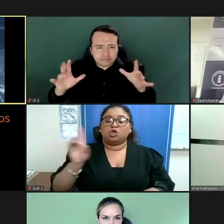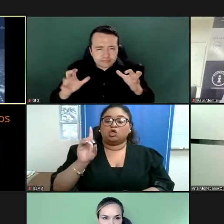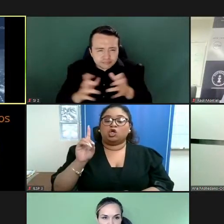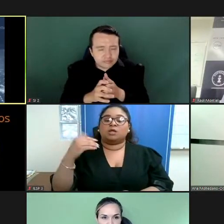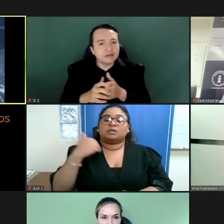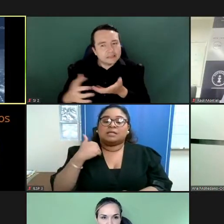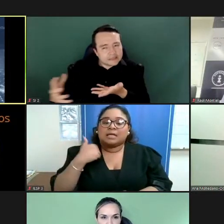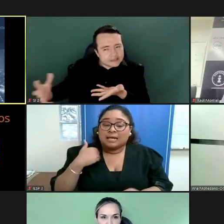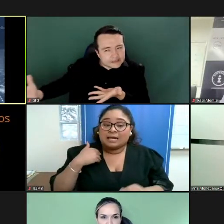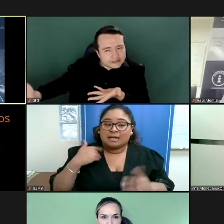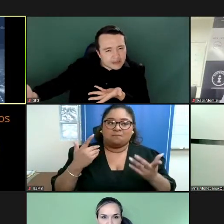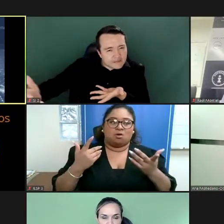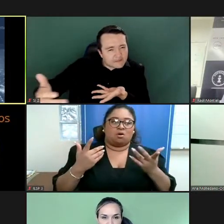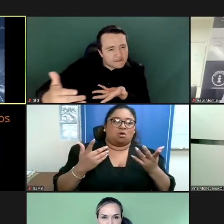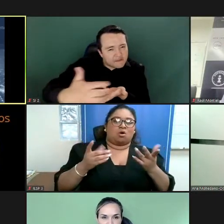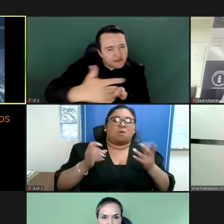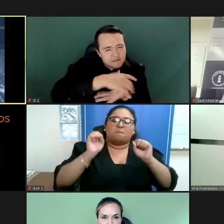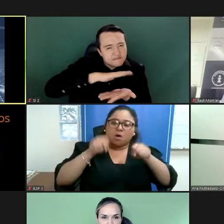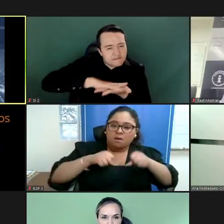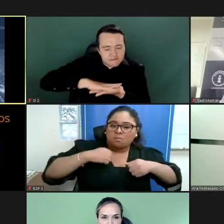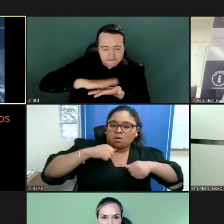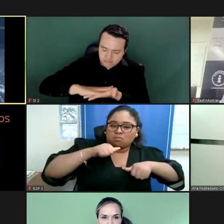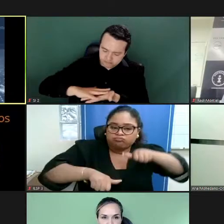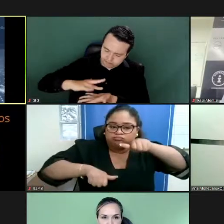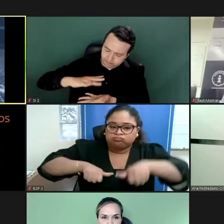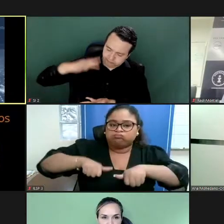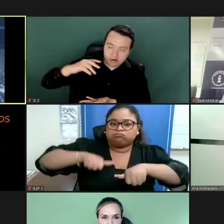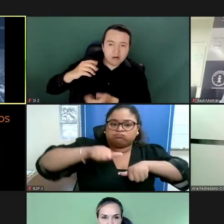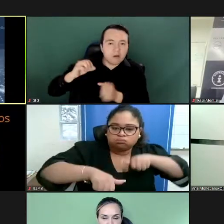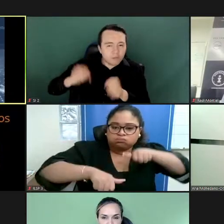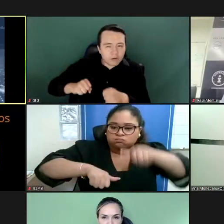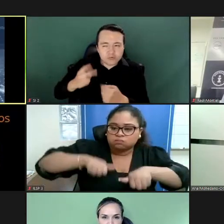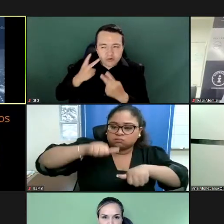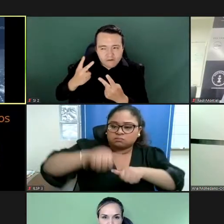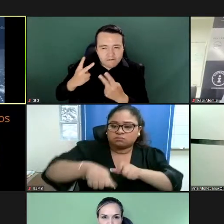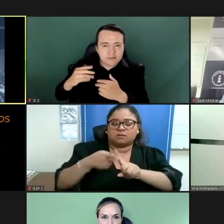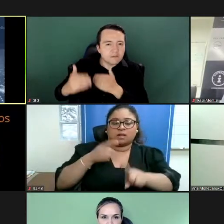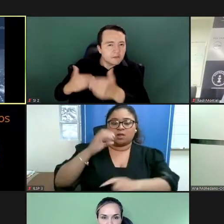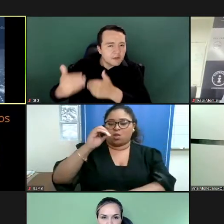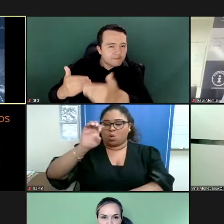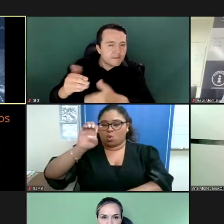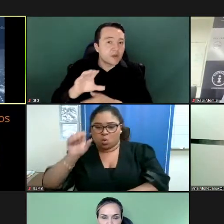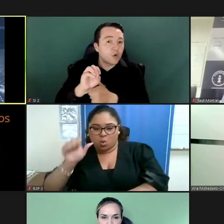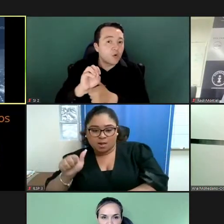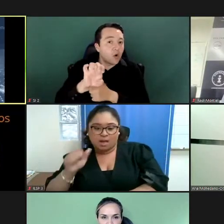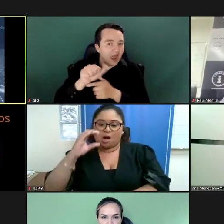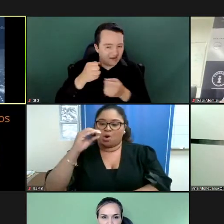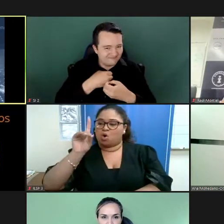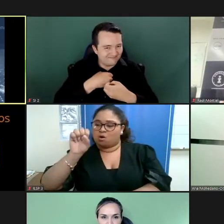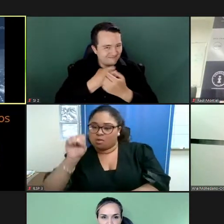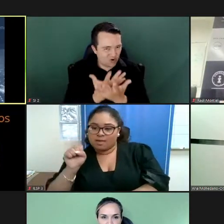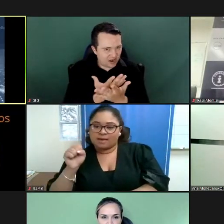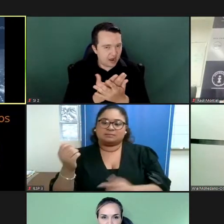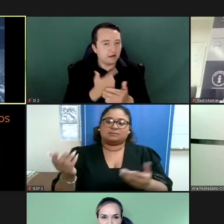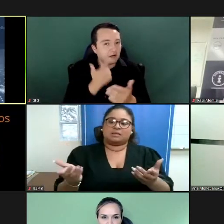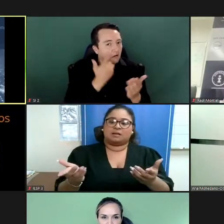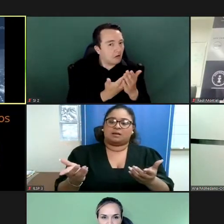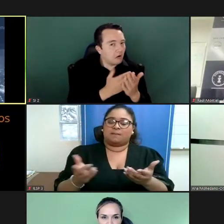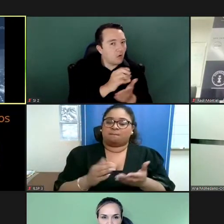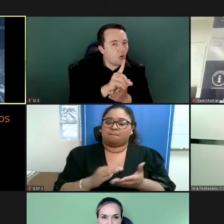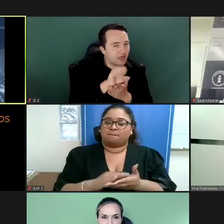collected and there is a space where we are going to see the progress made in the oes the indicators